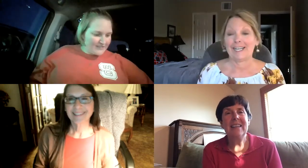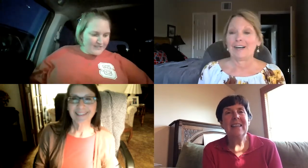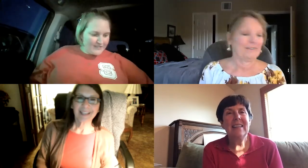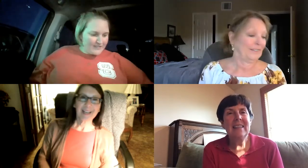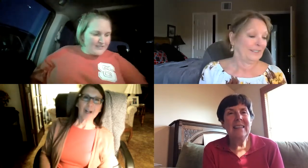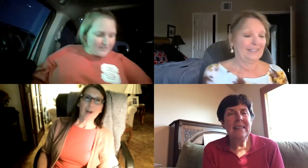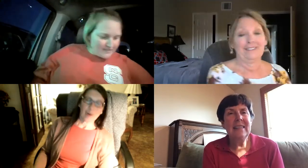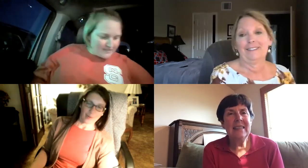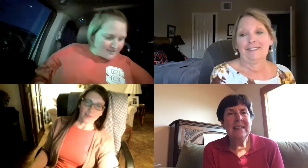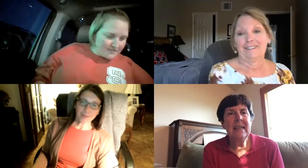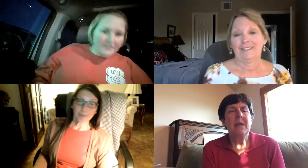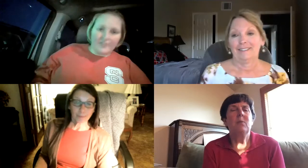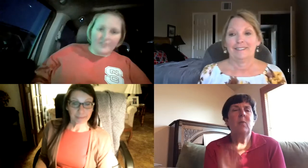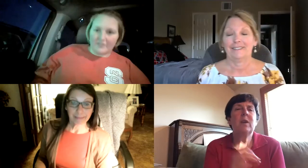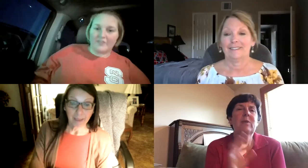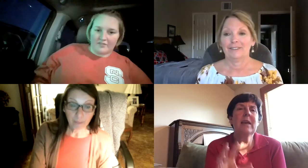good stuff.